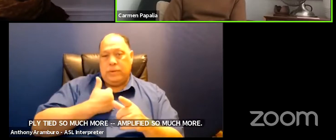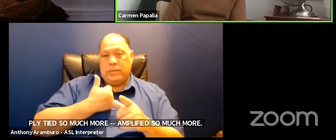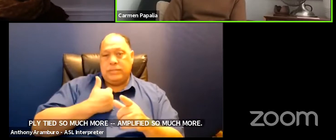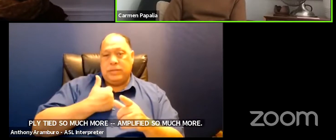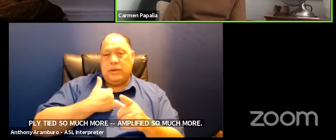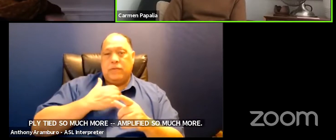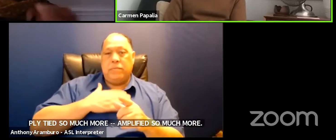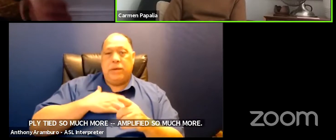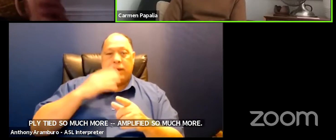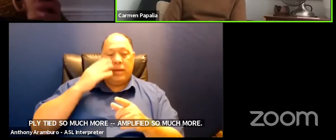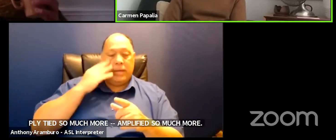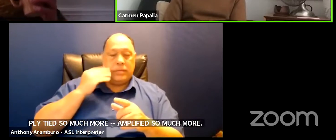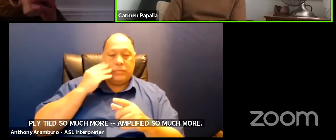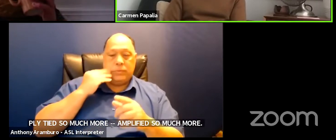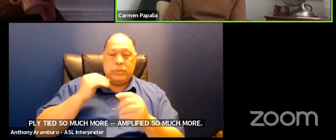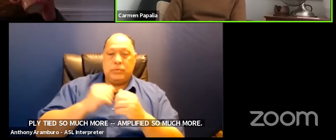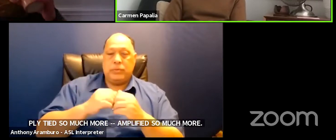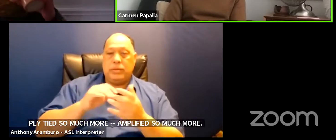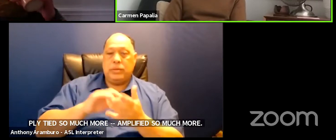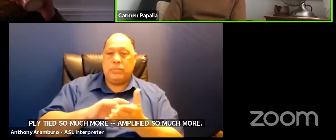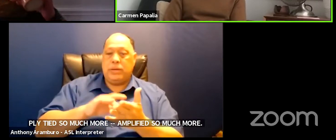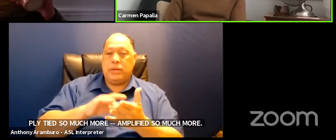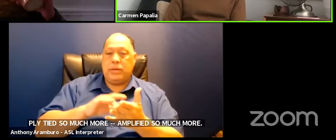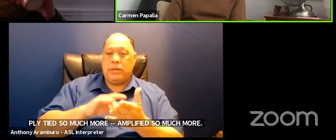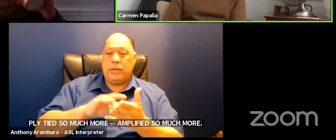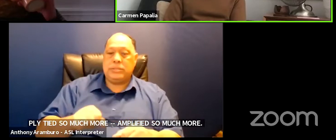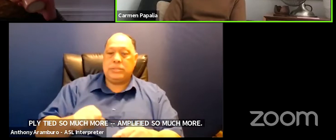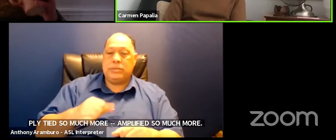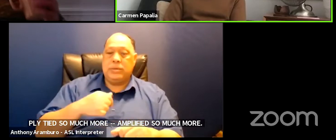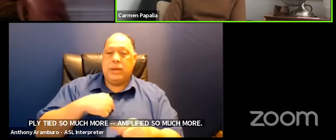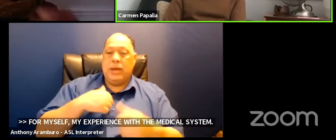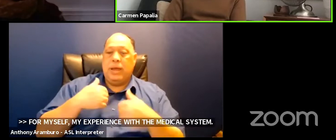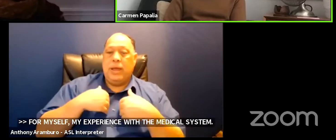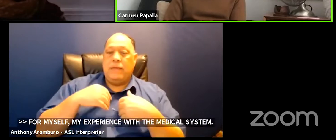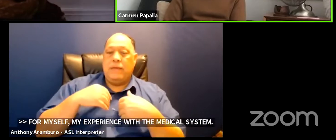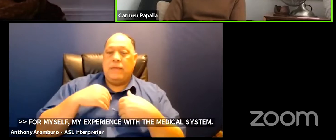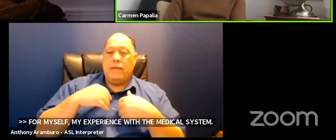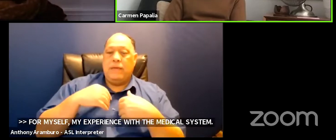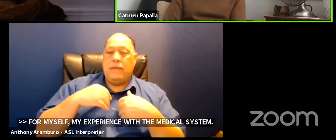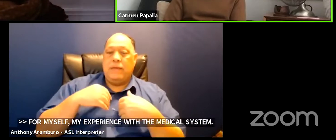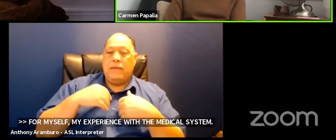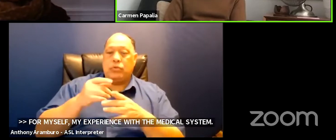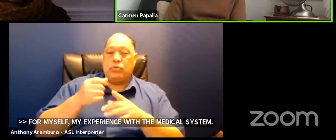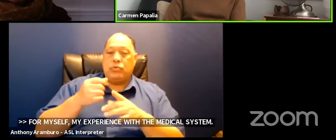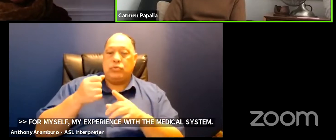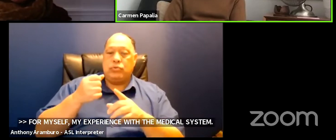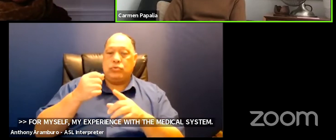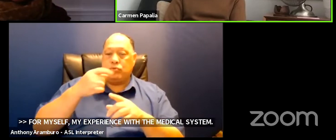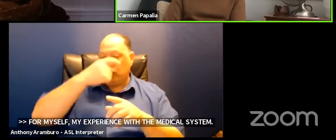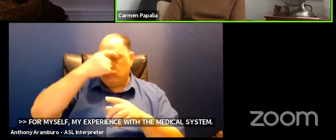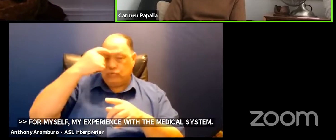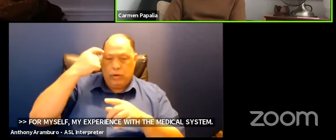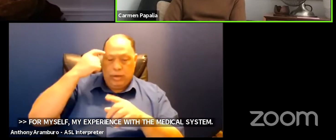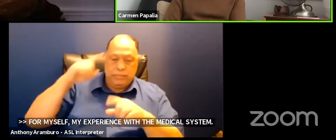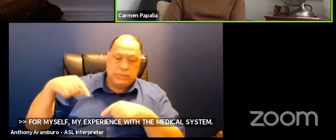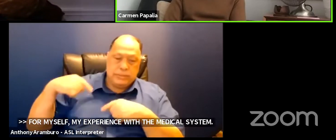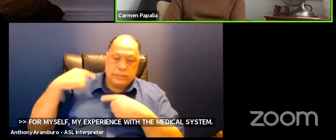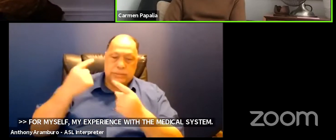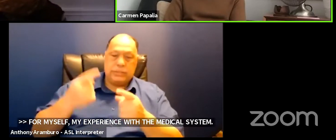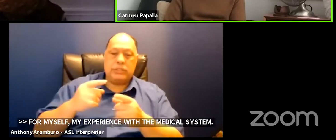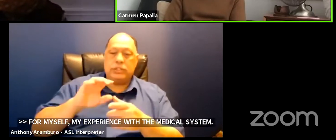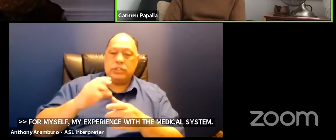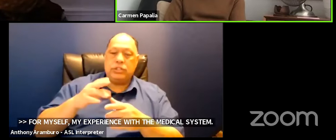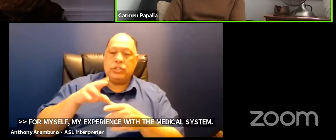experience with the medical system, like I have medical trauma since childhood, and I continue to be re-traumatized in